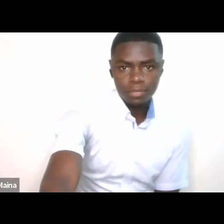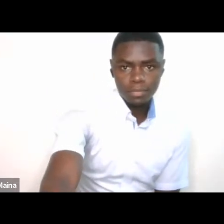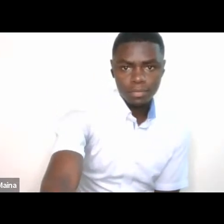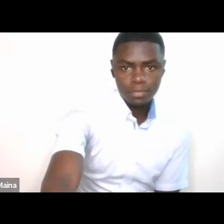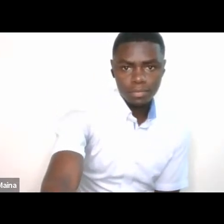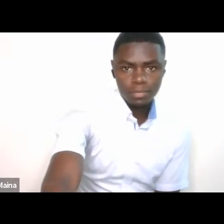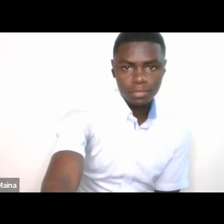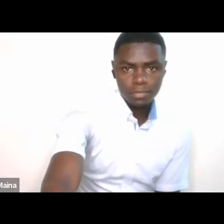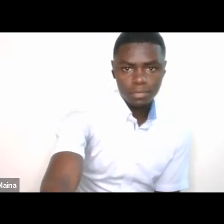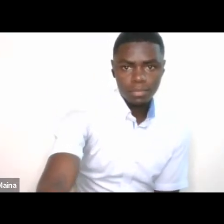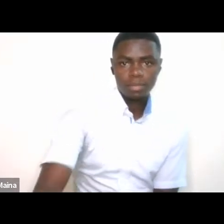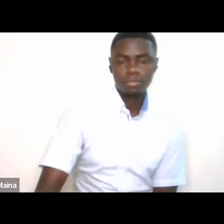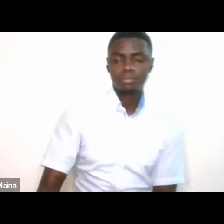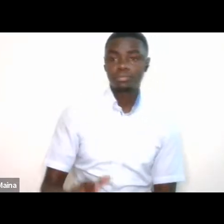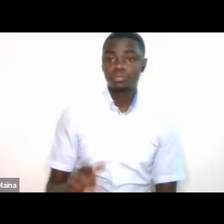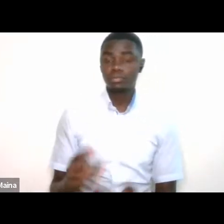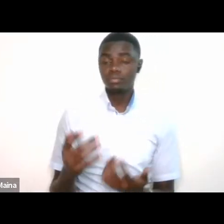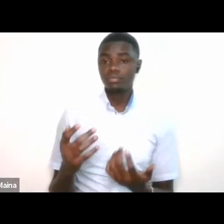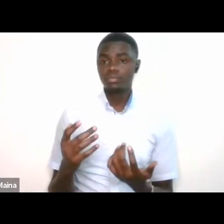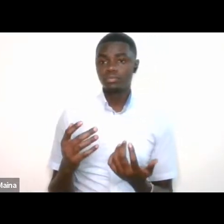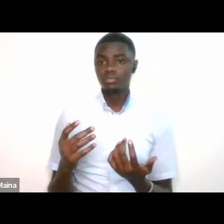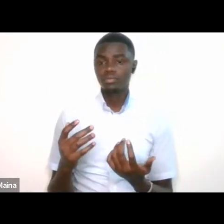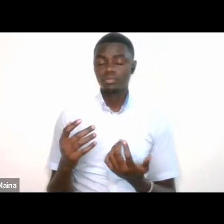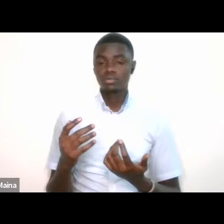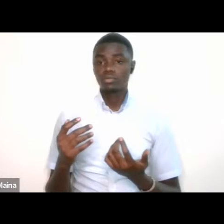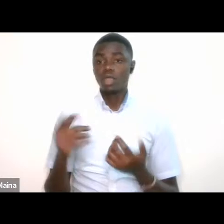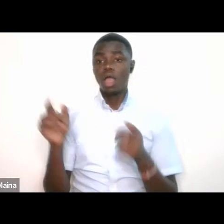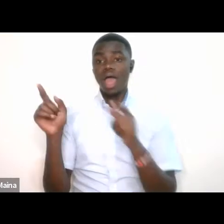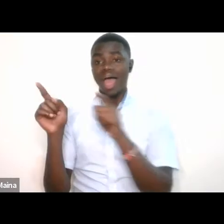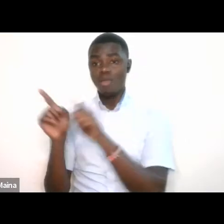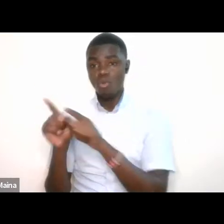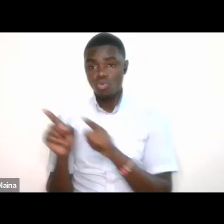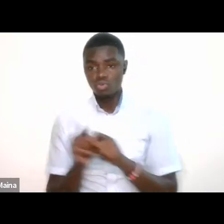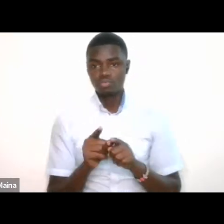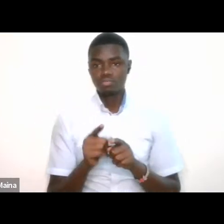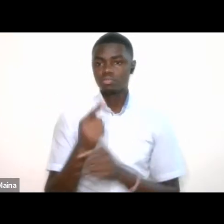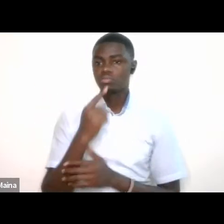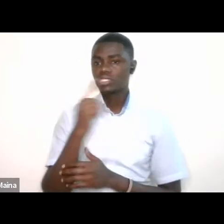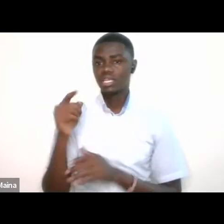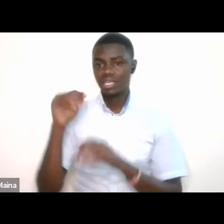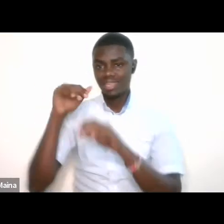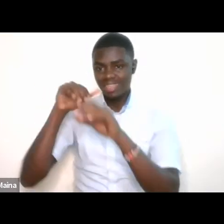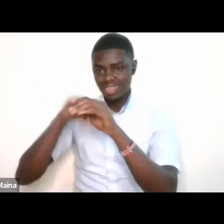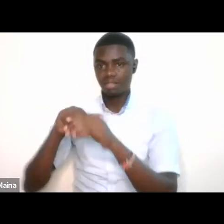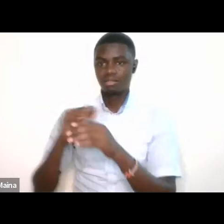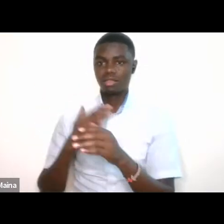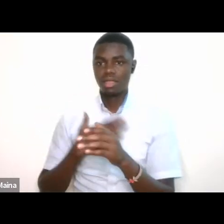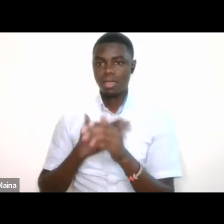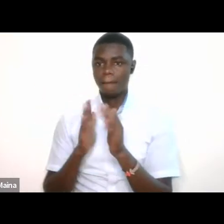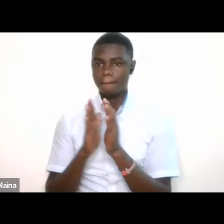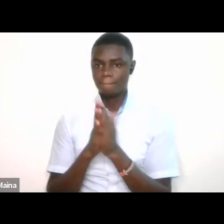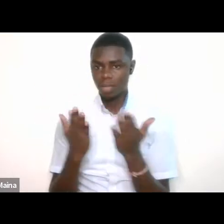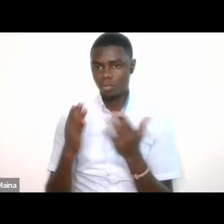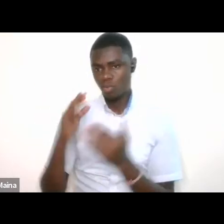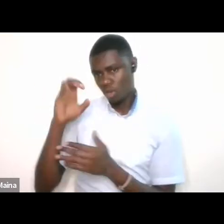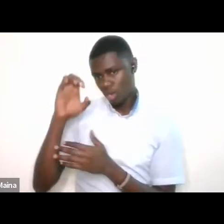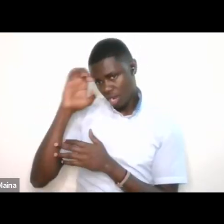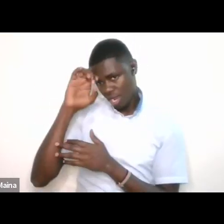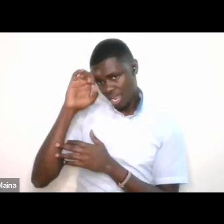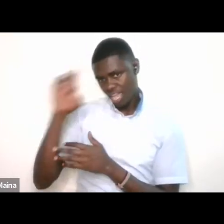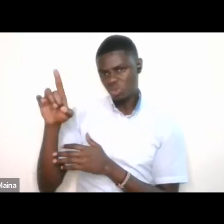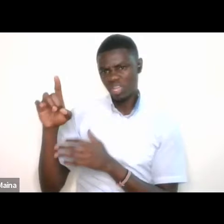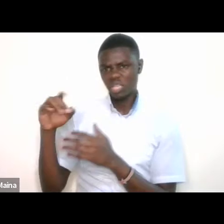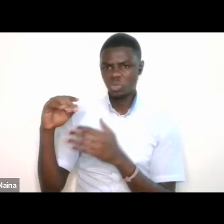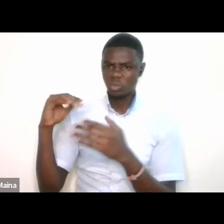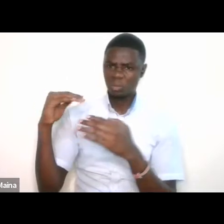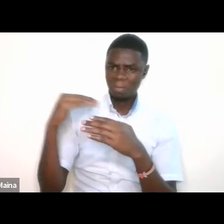So what I also say in my book is that education bureaucracies